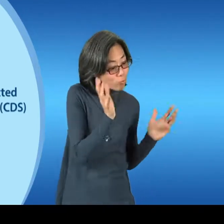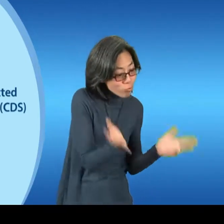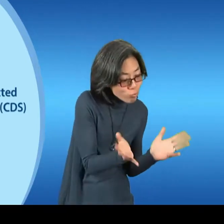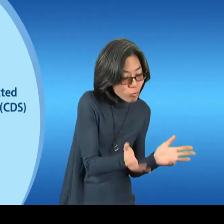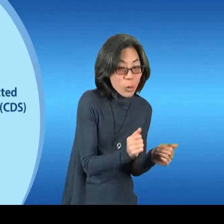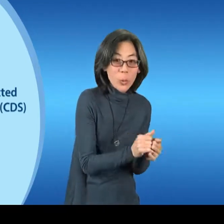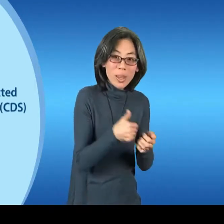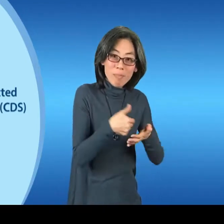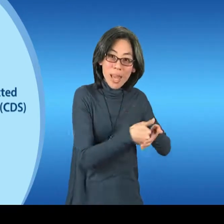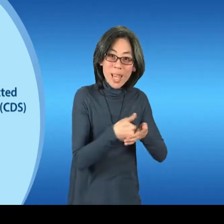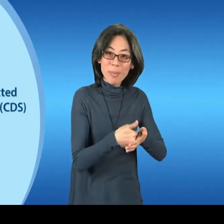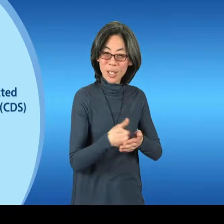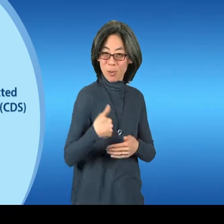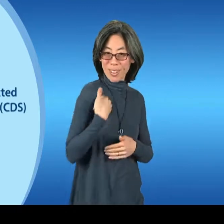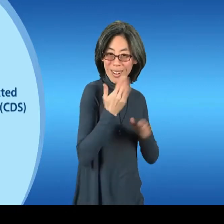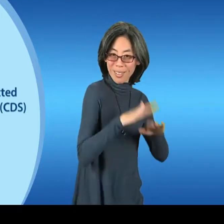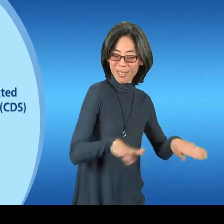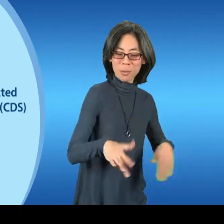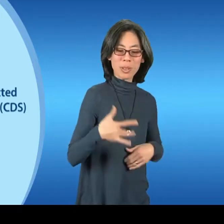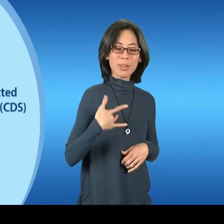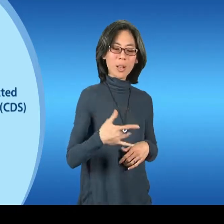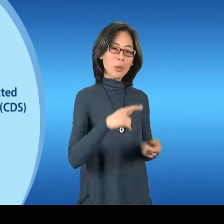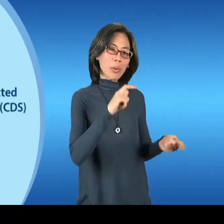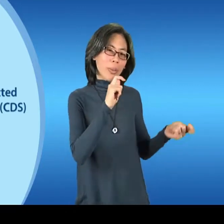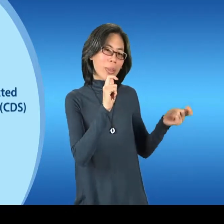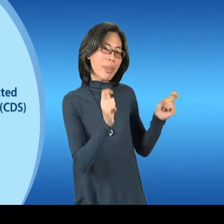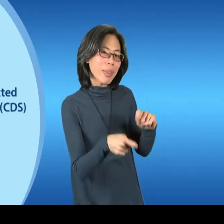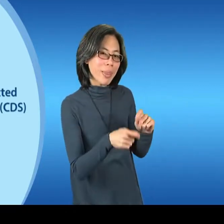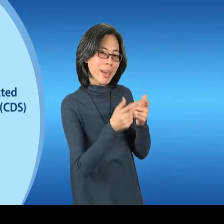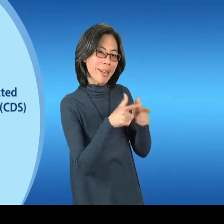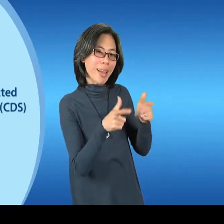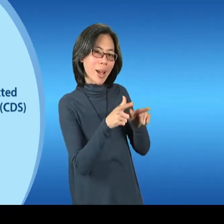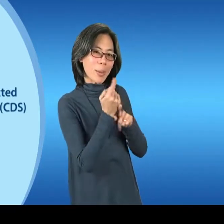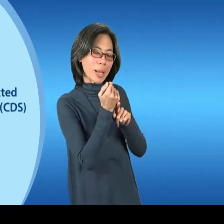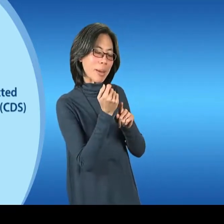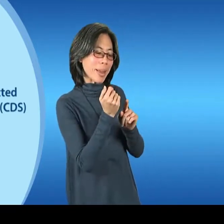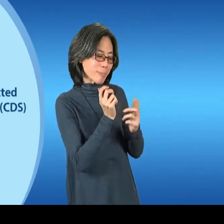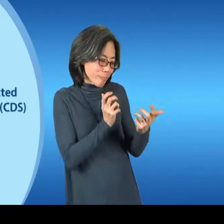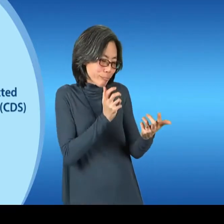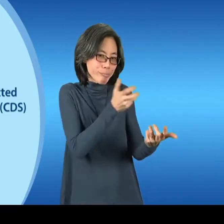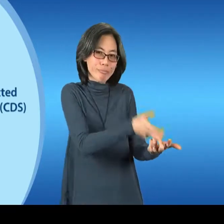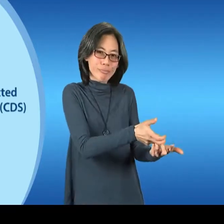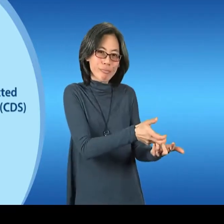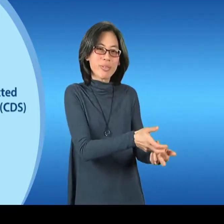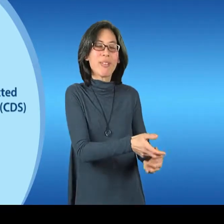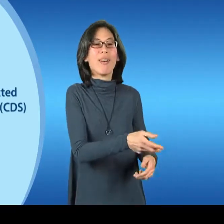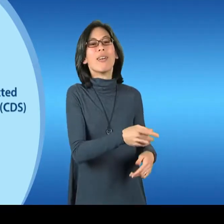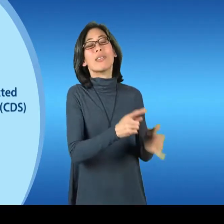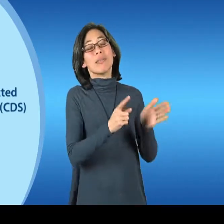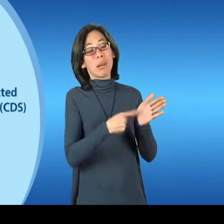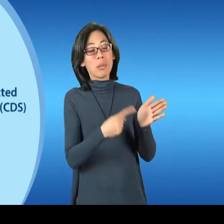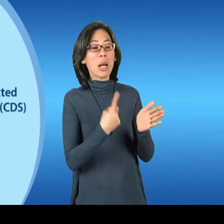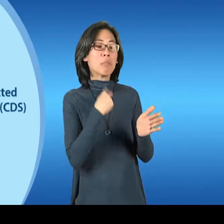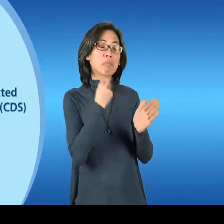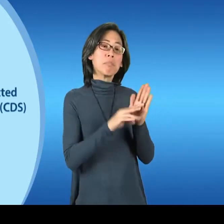to a baby or to young children, they sometimes modify their language to accommodate that child. Sometimes this might involve